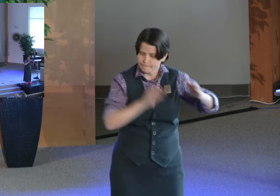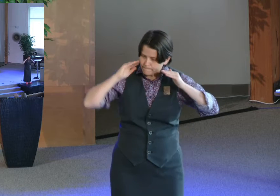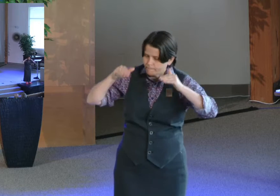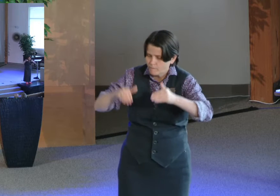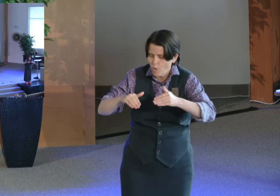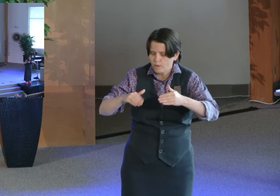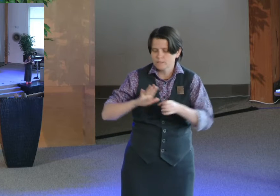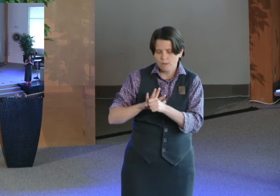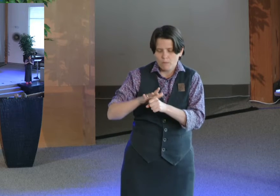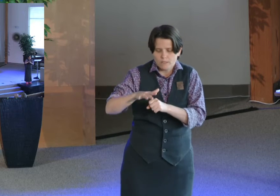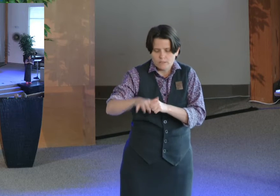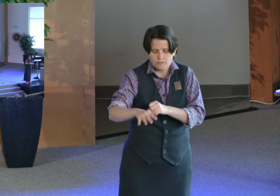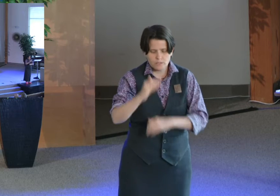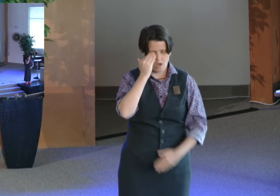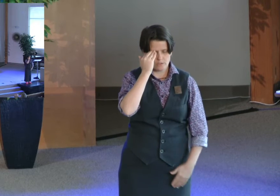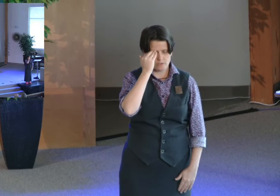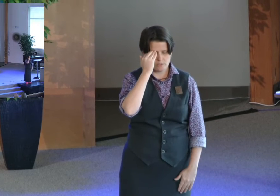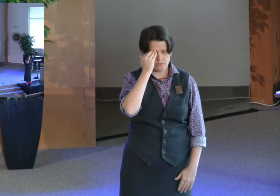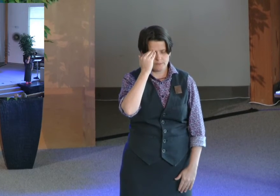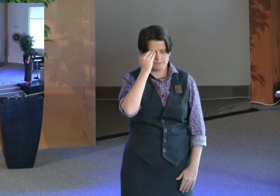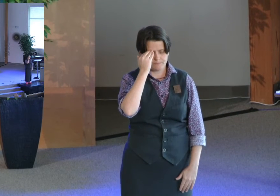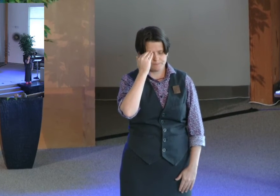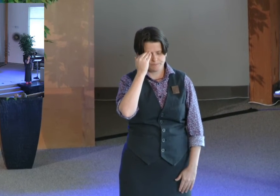I have to do is affirm you,